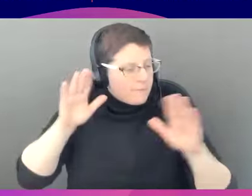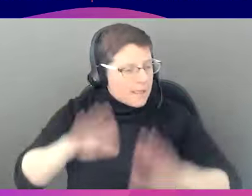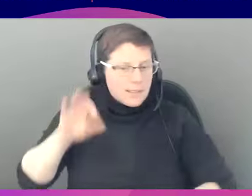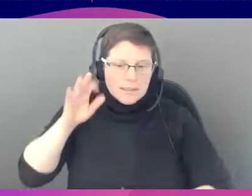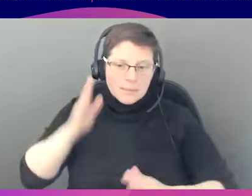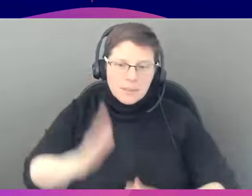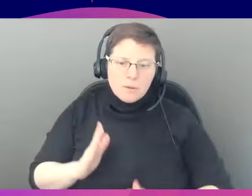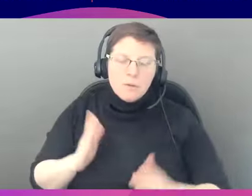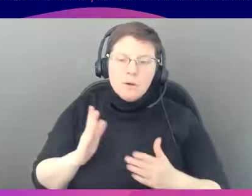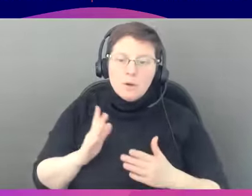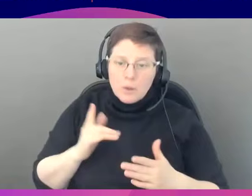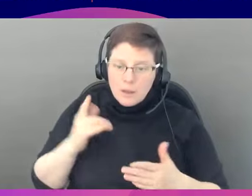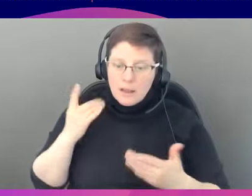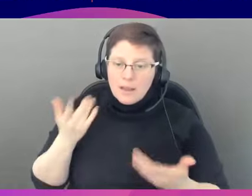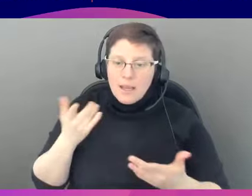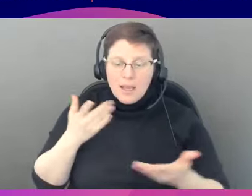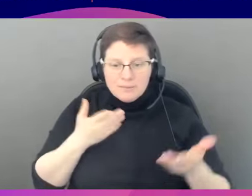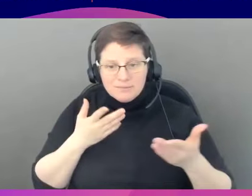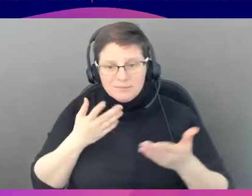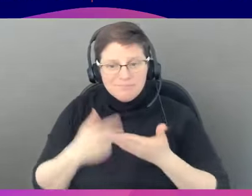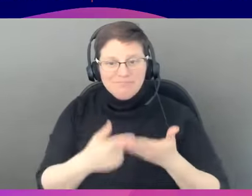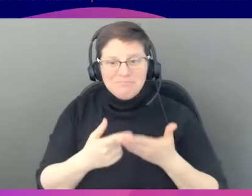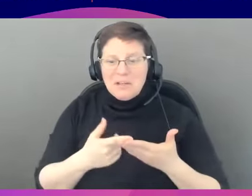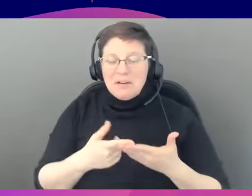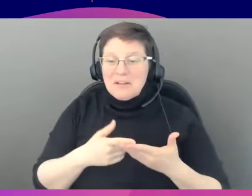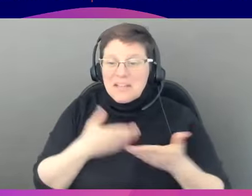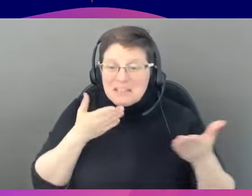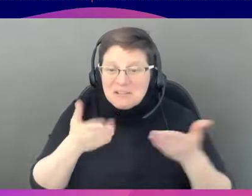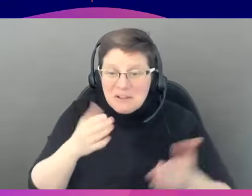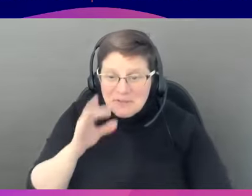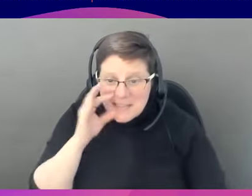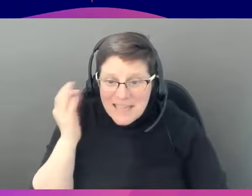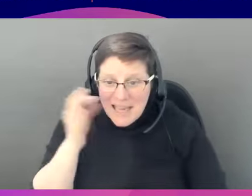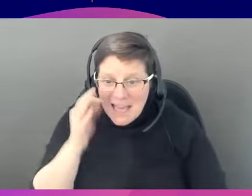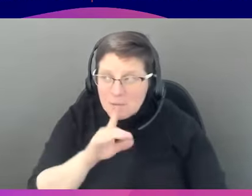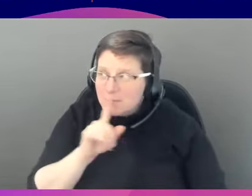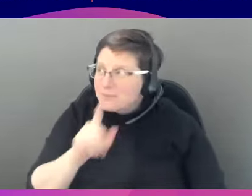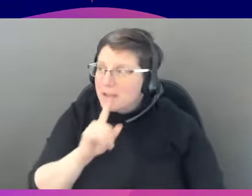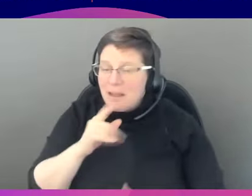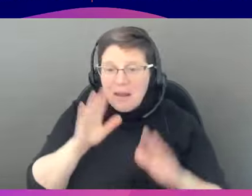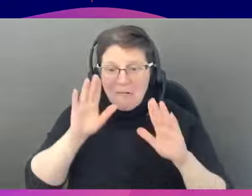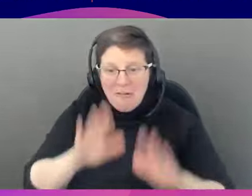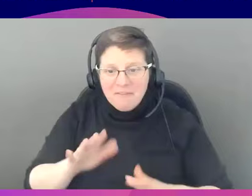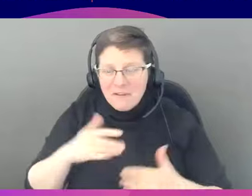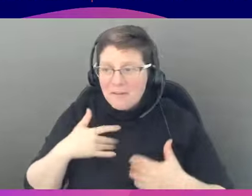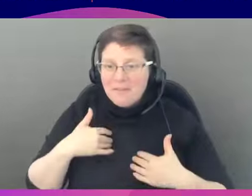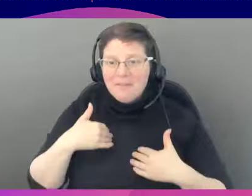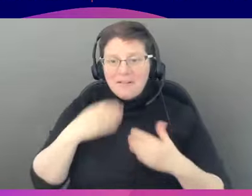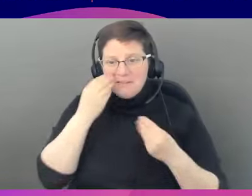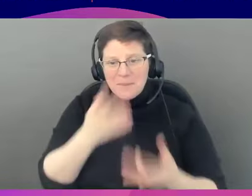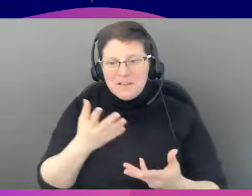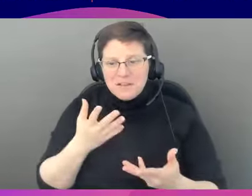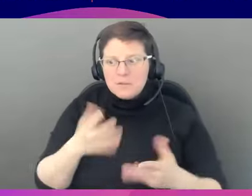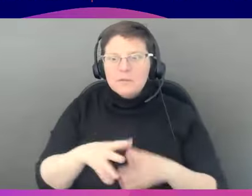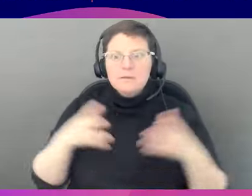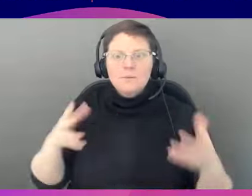talk about a service cat, which was really, really informative and wonderful. So lots to learn from both of